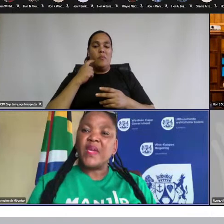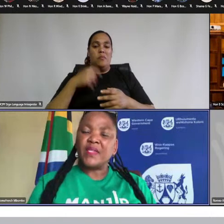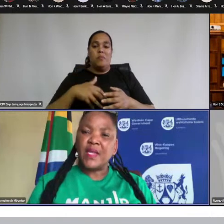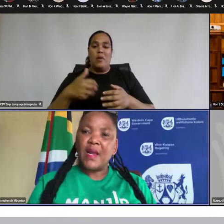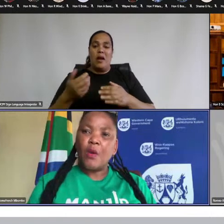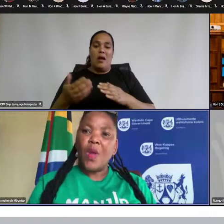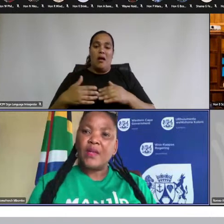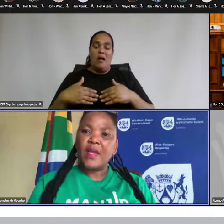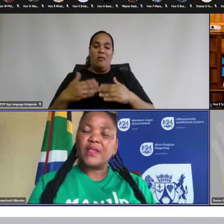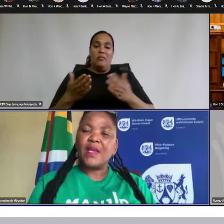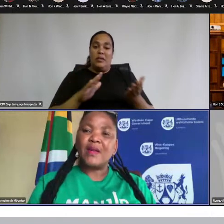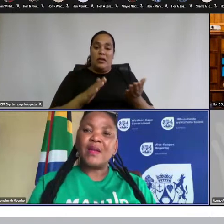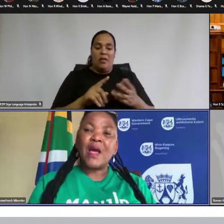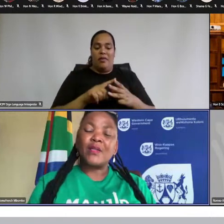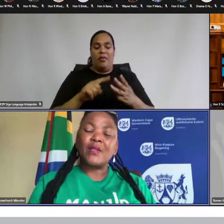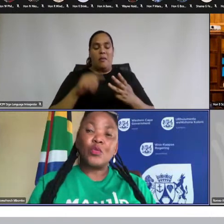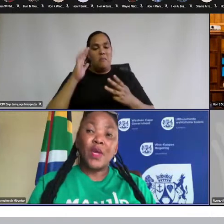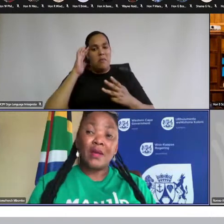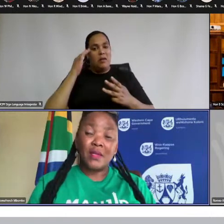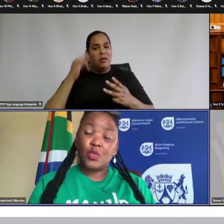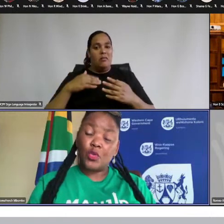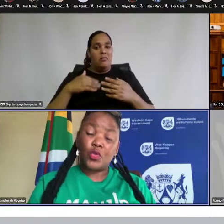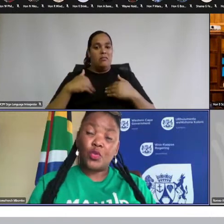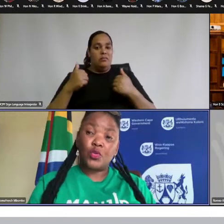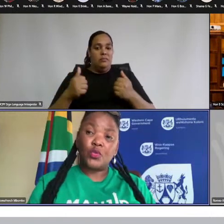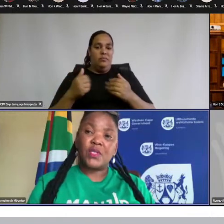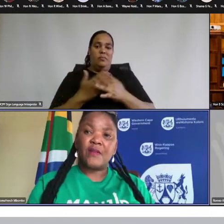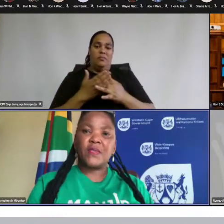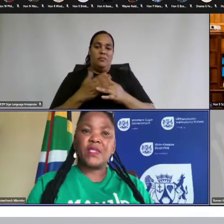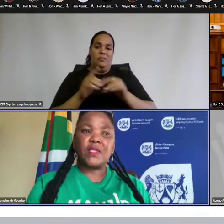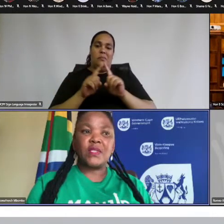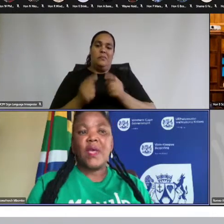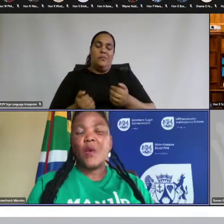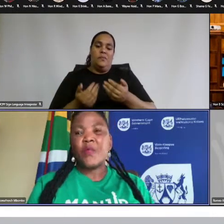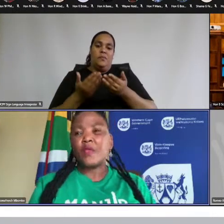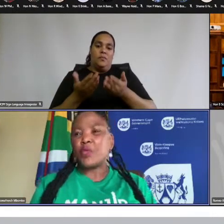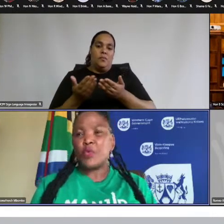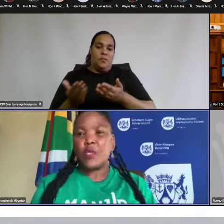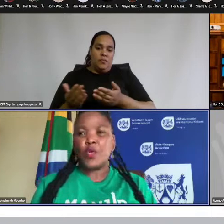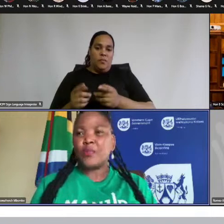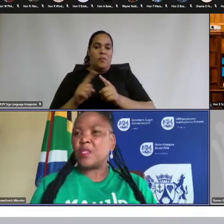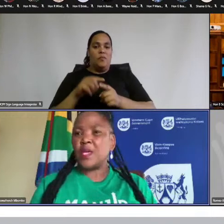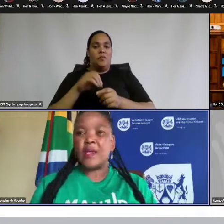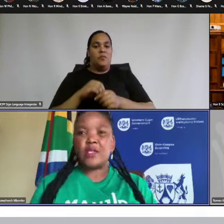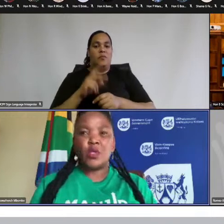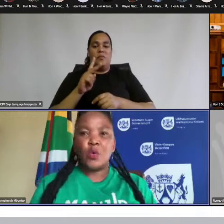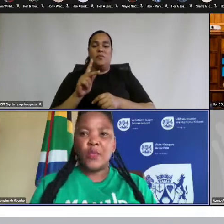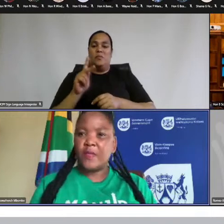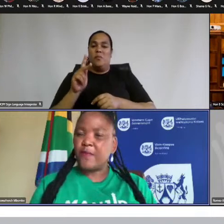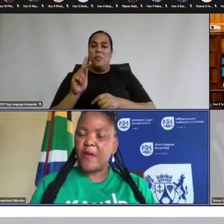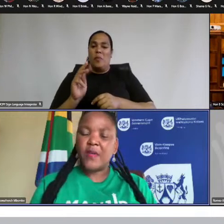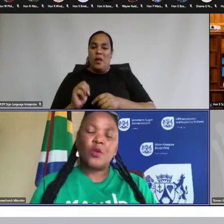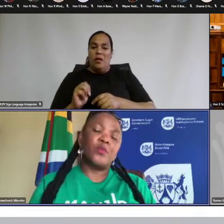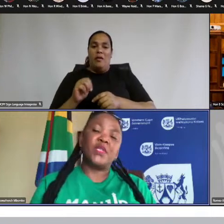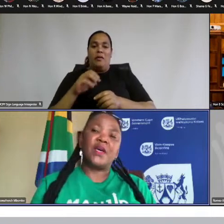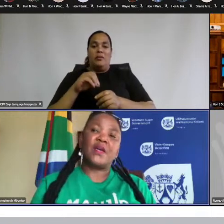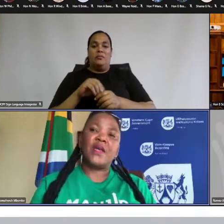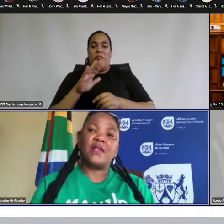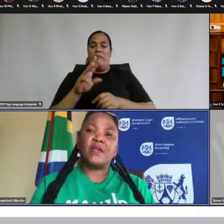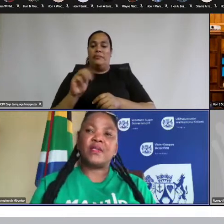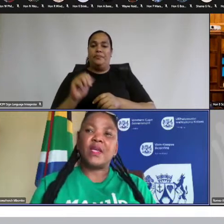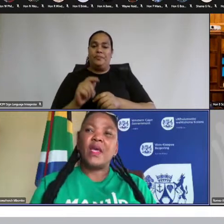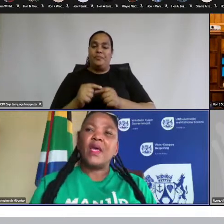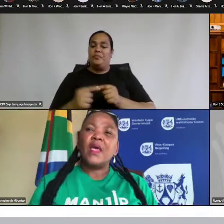on the mental wellness in regard to the access also to services within 2 kilometers or within the 5